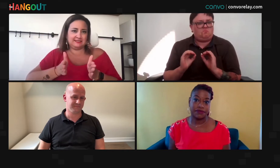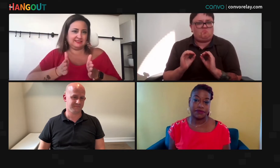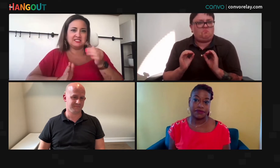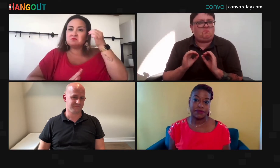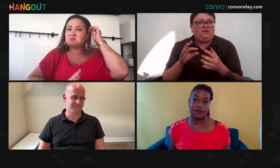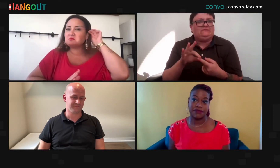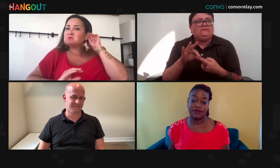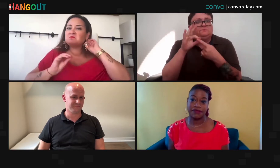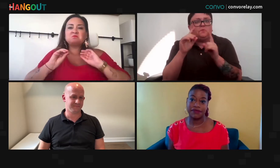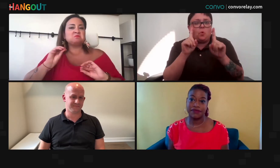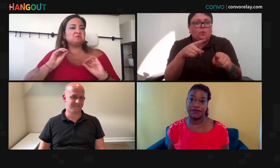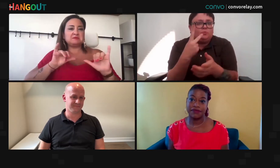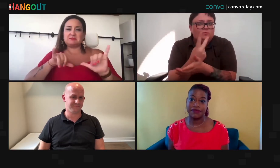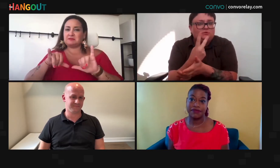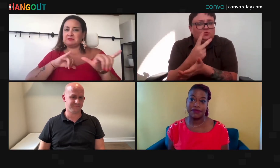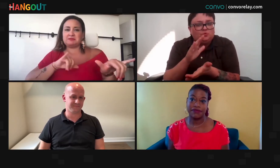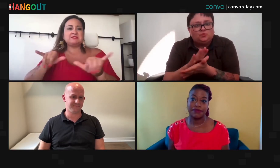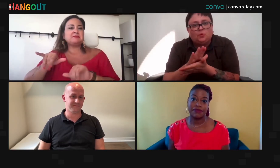Yes. So you're asking if I have to have special training?